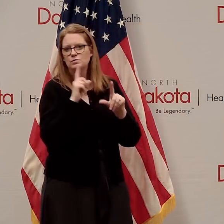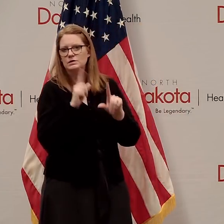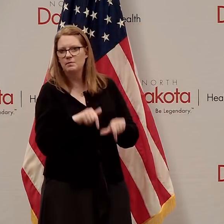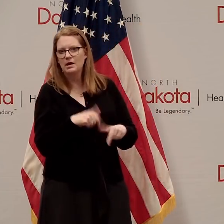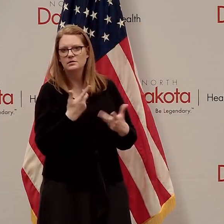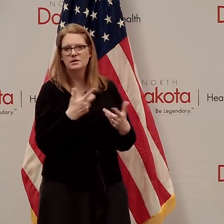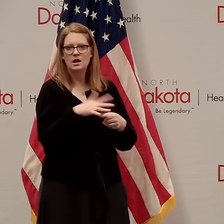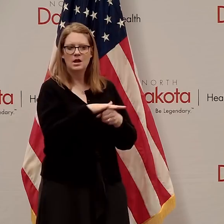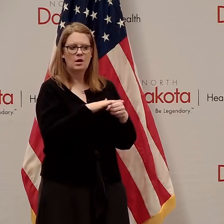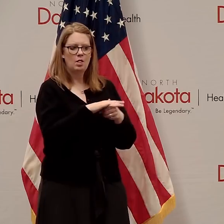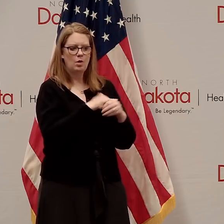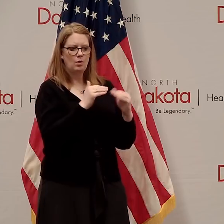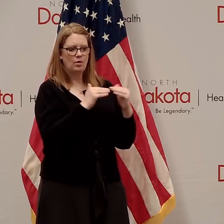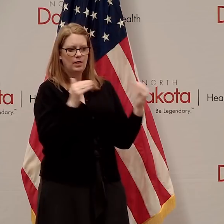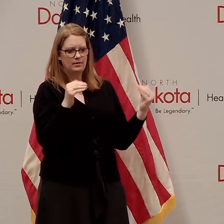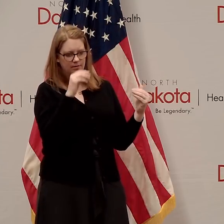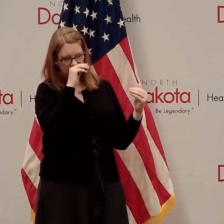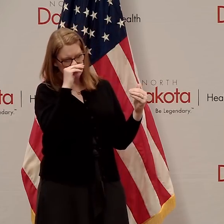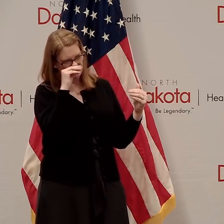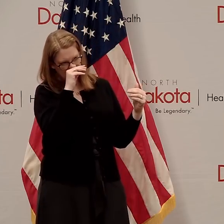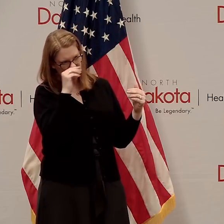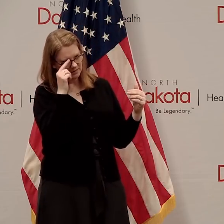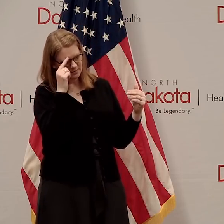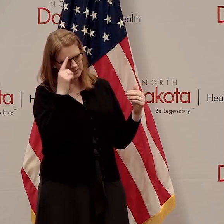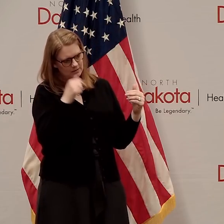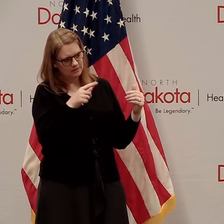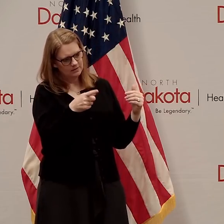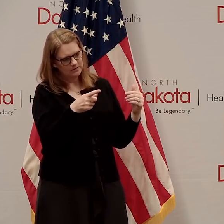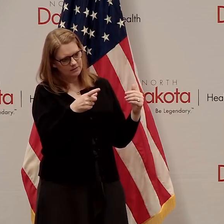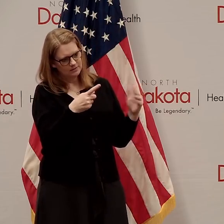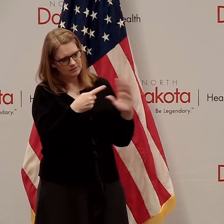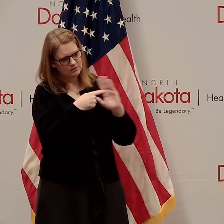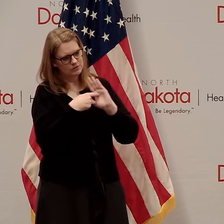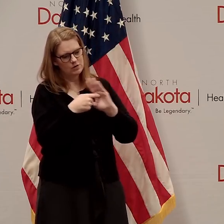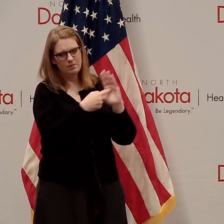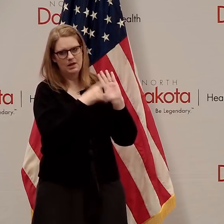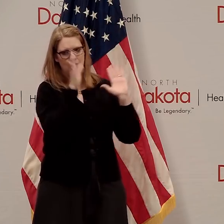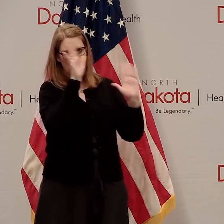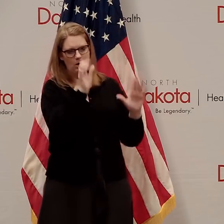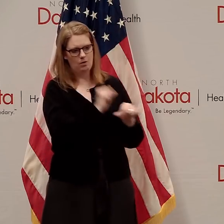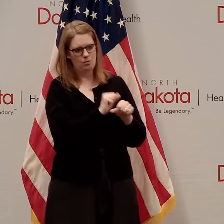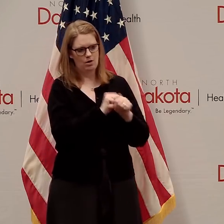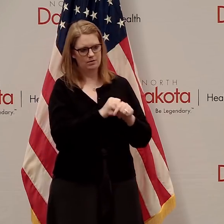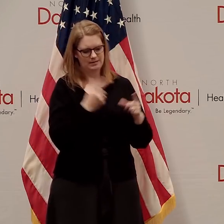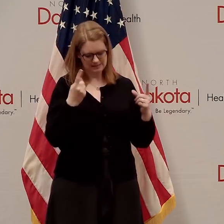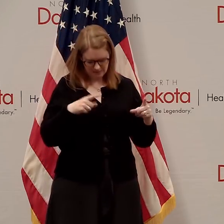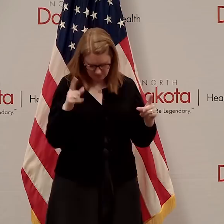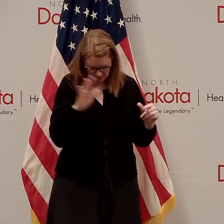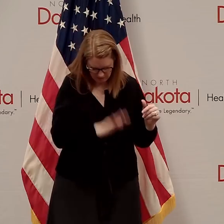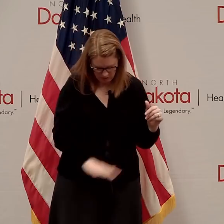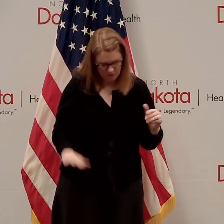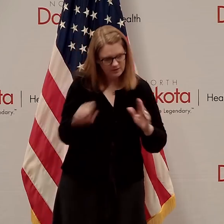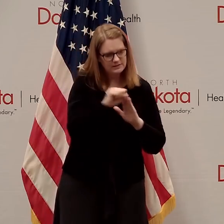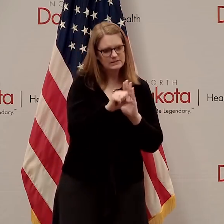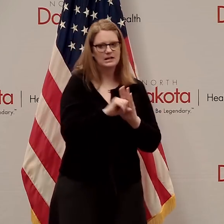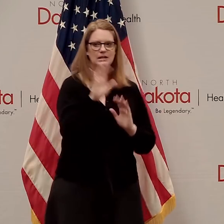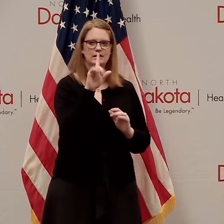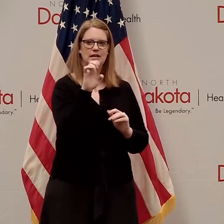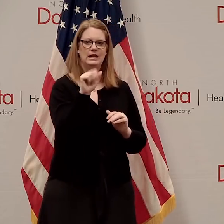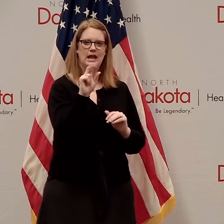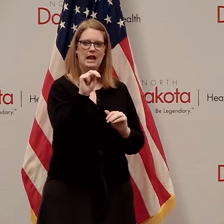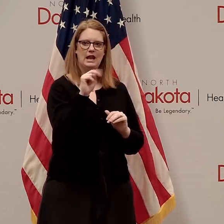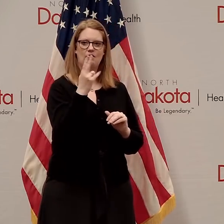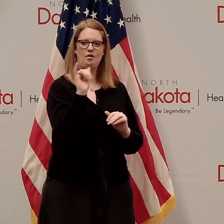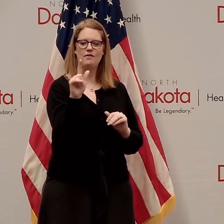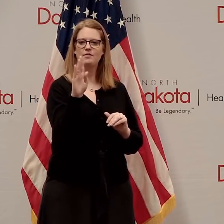on a local level. And I wanted to share some of the great work that we know is going around the state. Leanne Hall from Berthold,